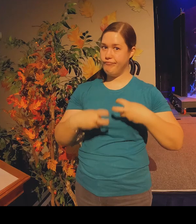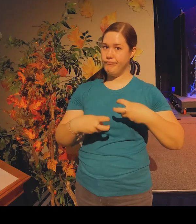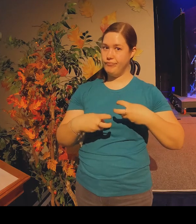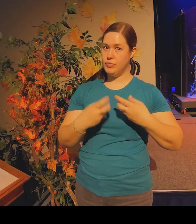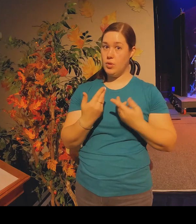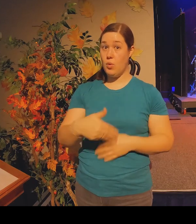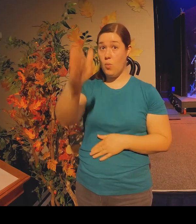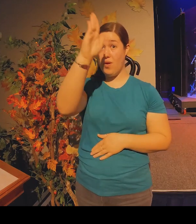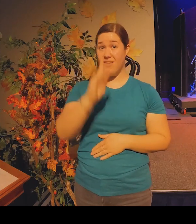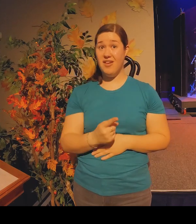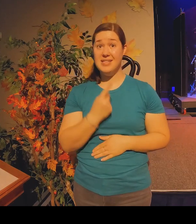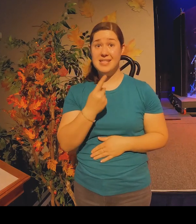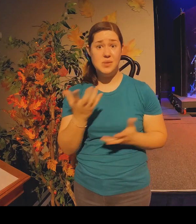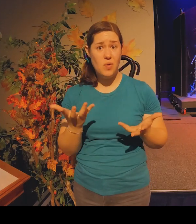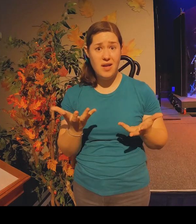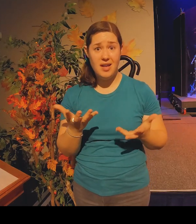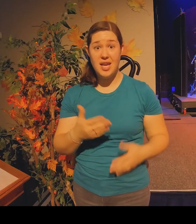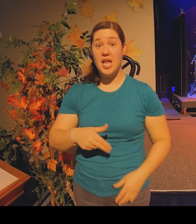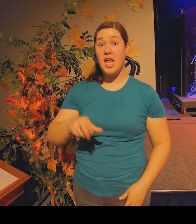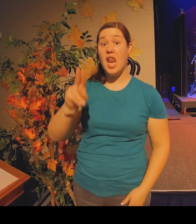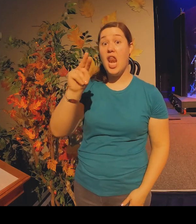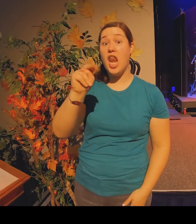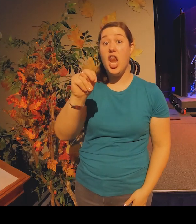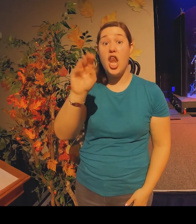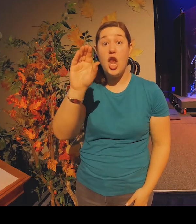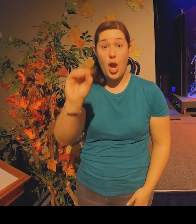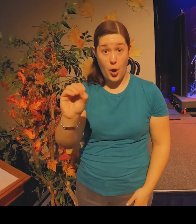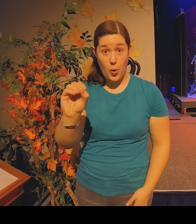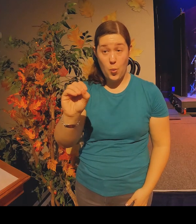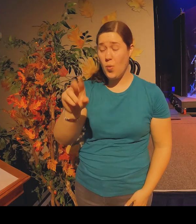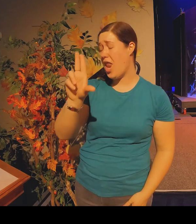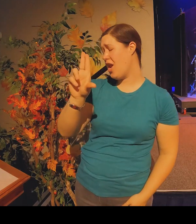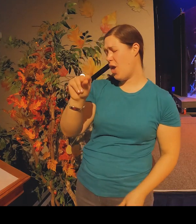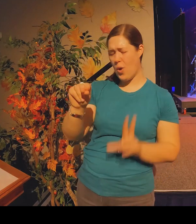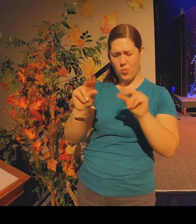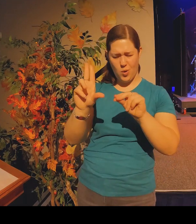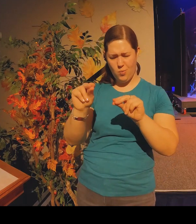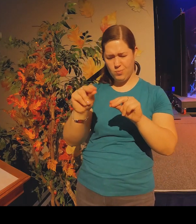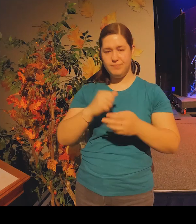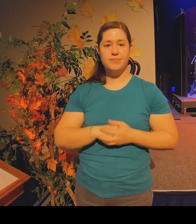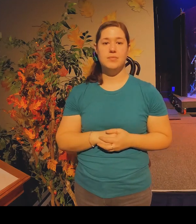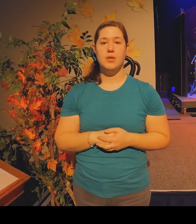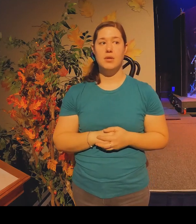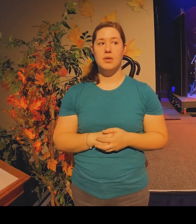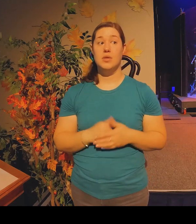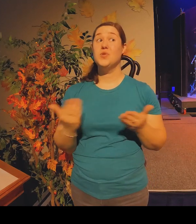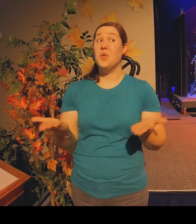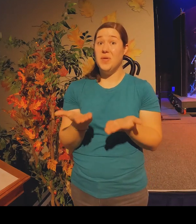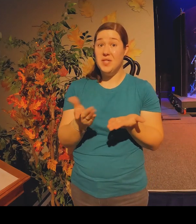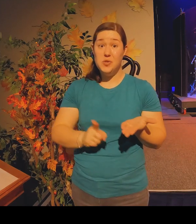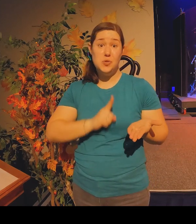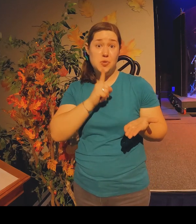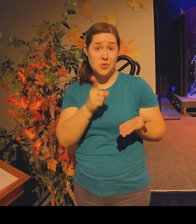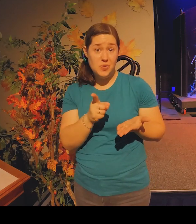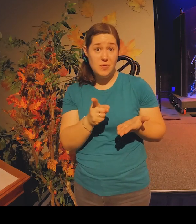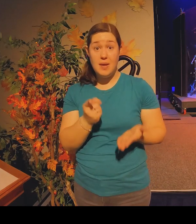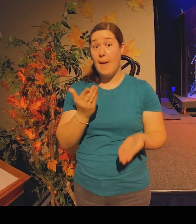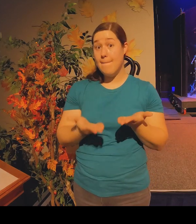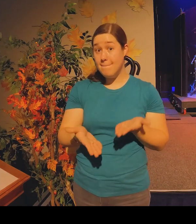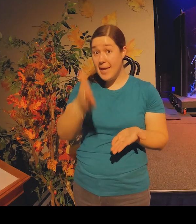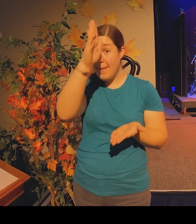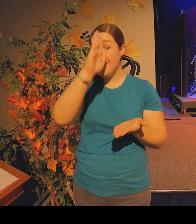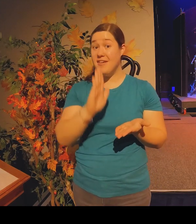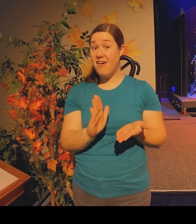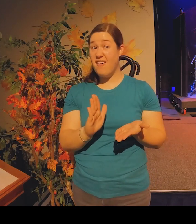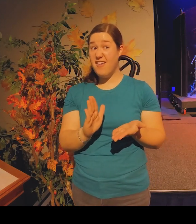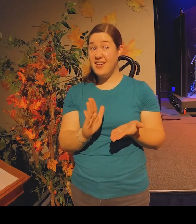no. No. N-O-no. You know, here's the truth. Maybe God has answered your prayer and you just